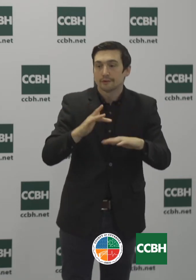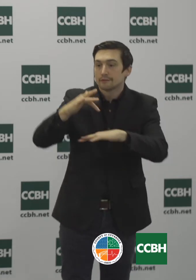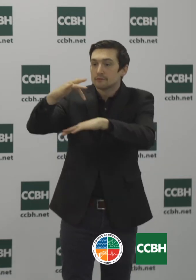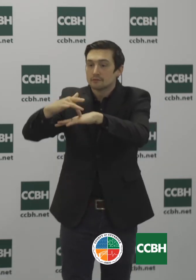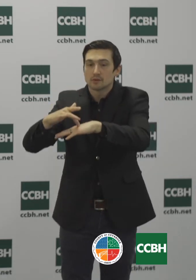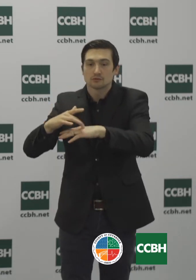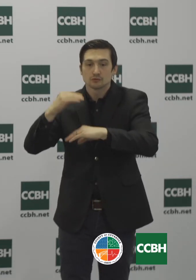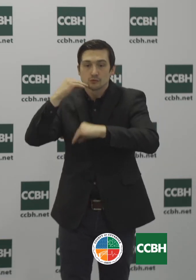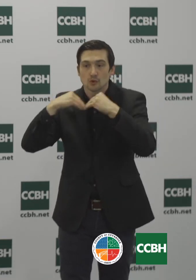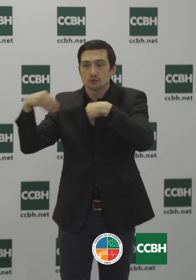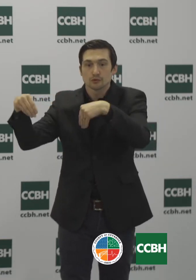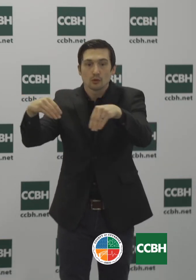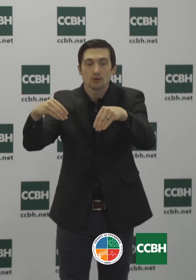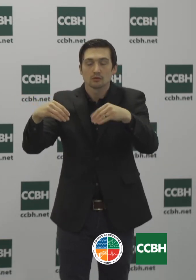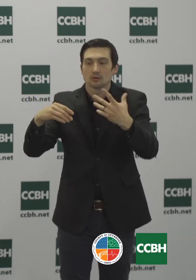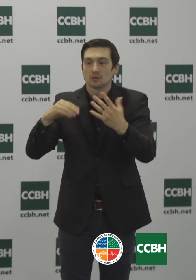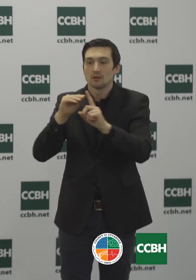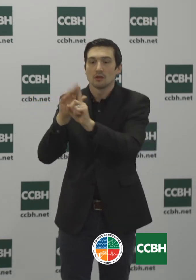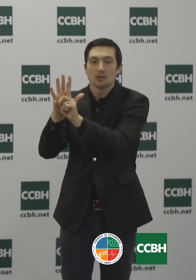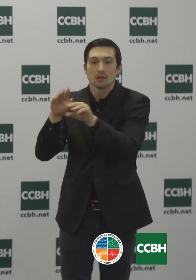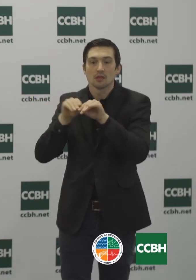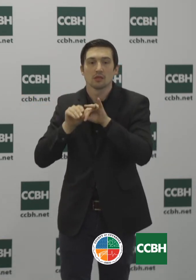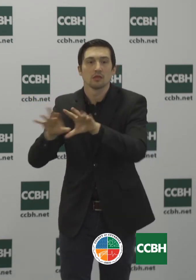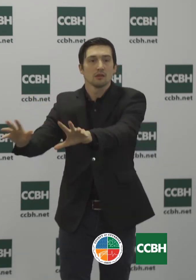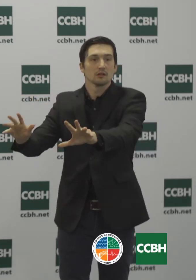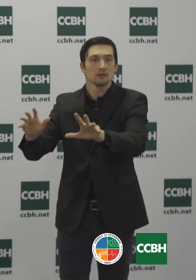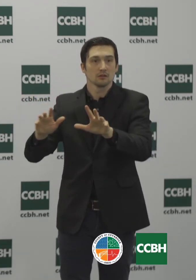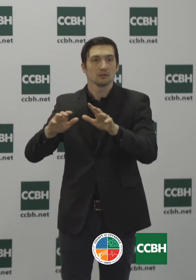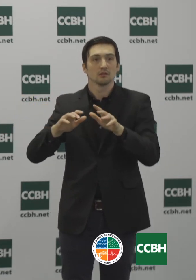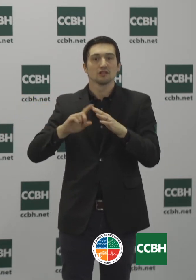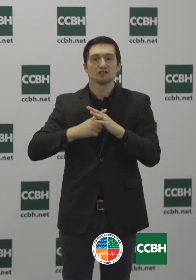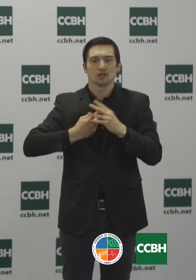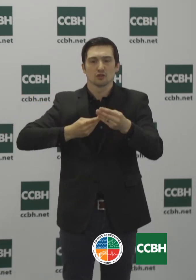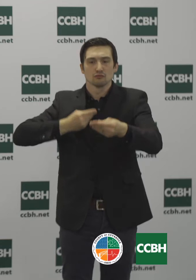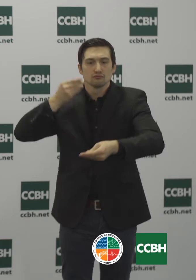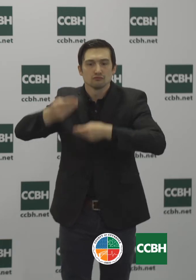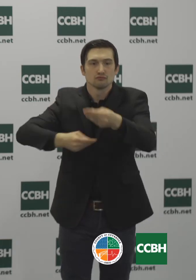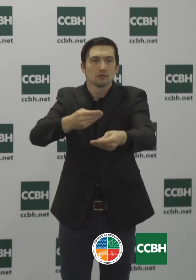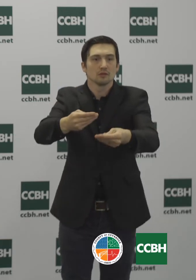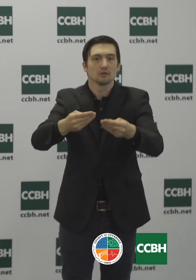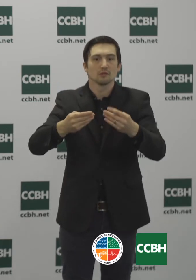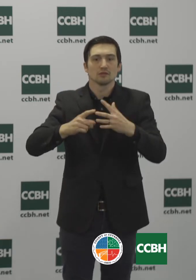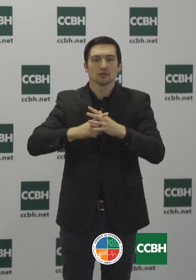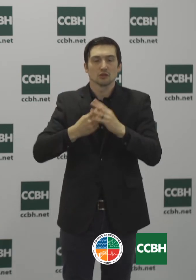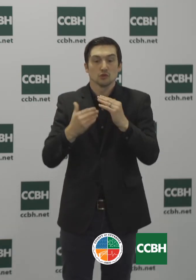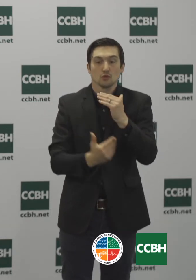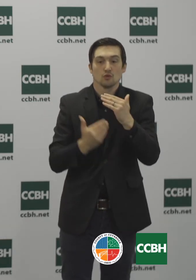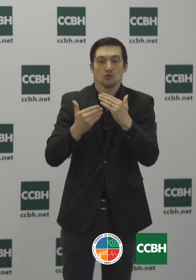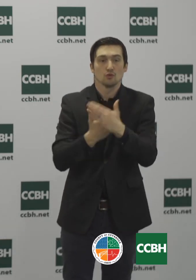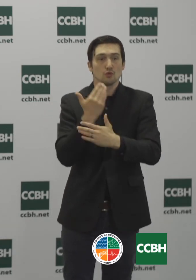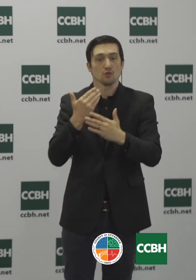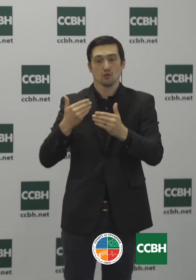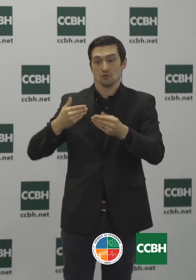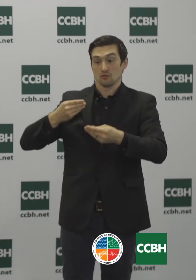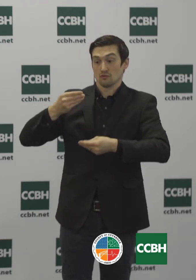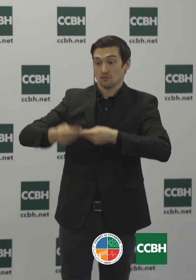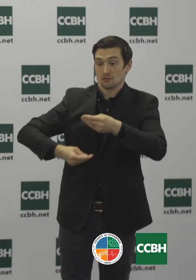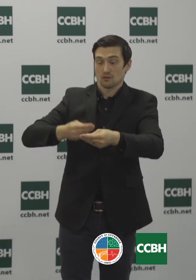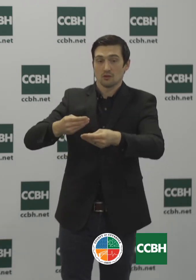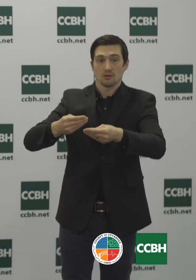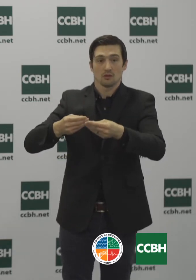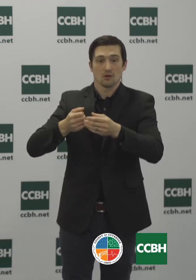other places where they may work, and begin to spread and create new chains of transmission that cause further cases